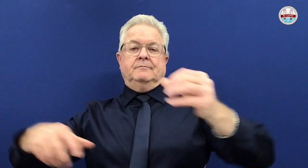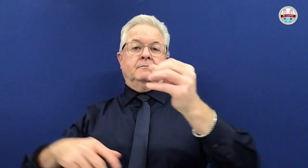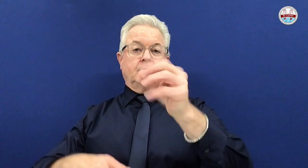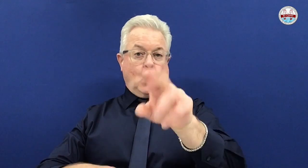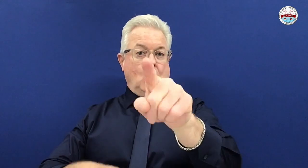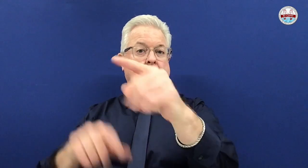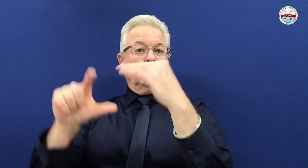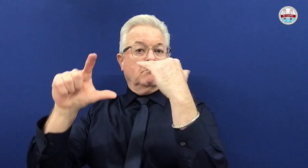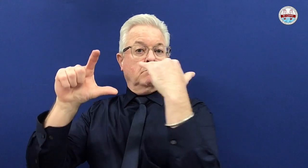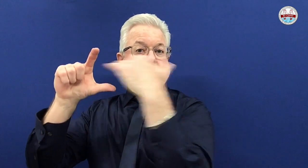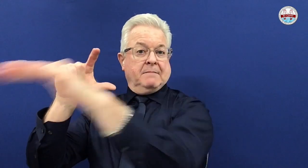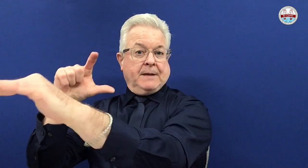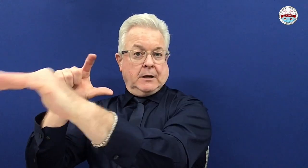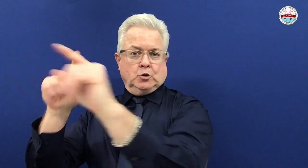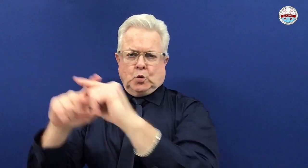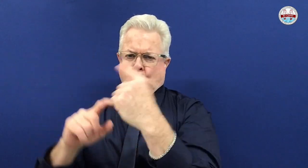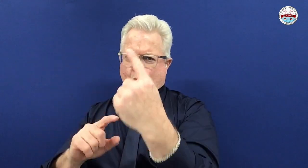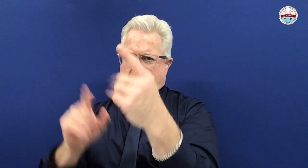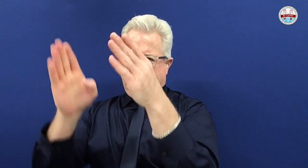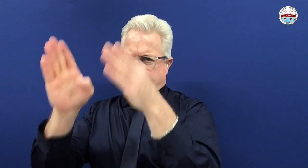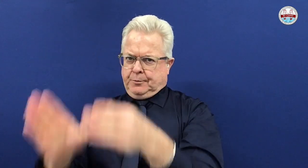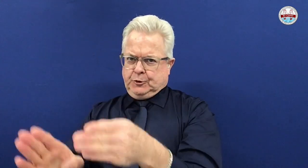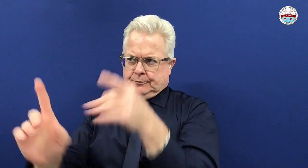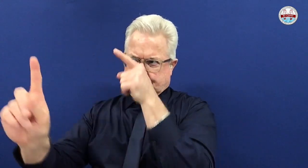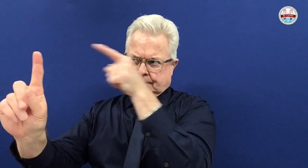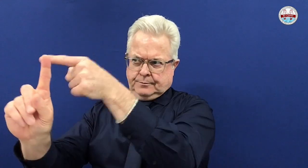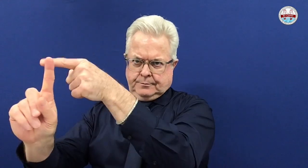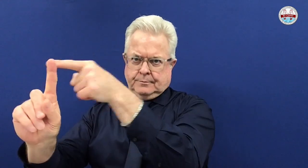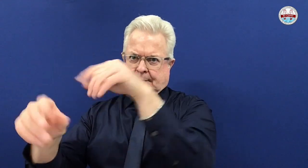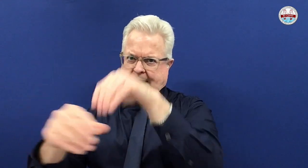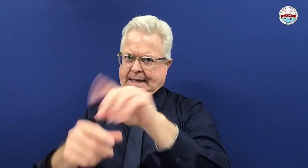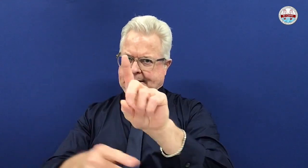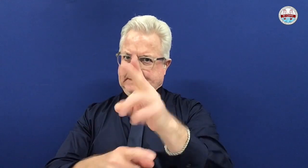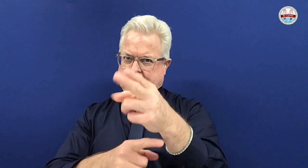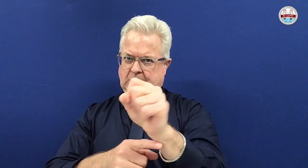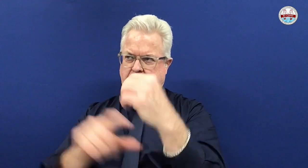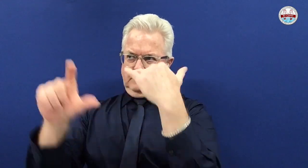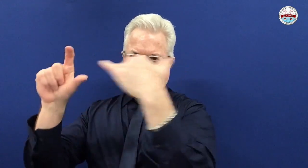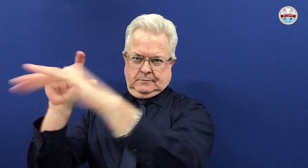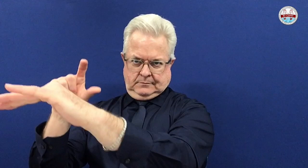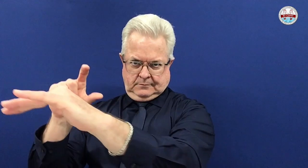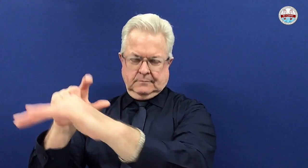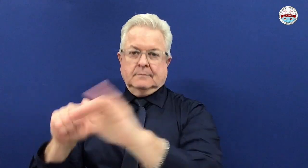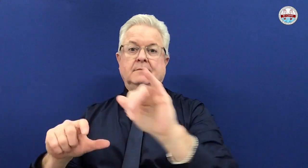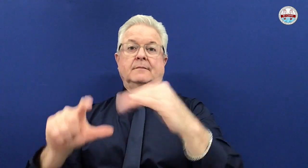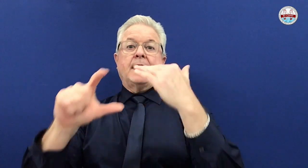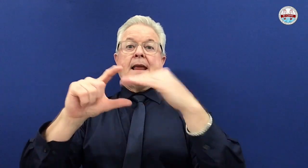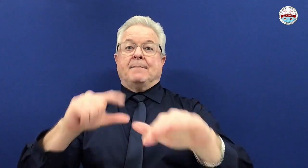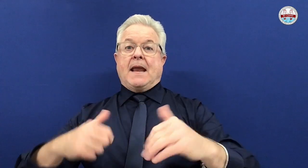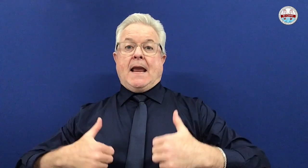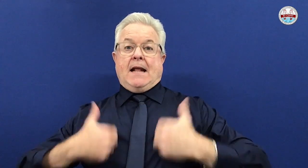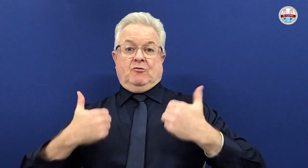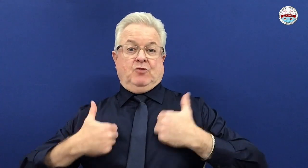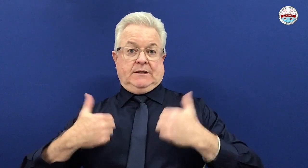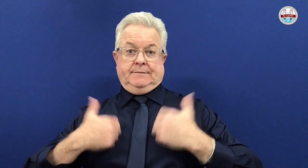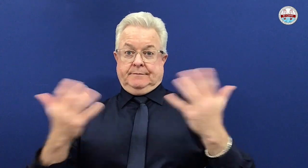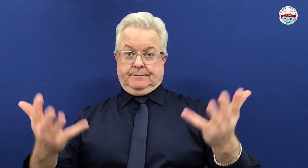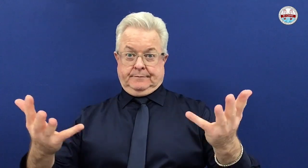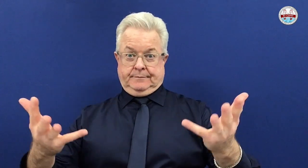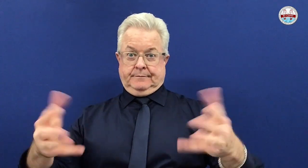Experian information. You can also send an email to an individual at DHS who can help you.